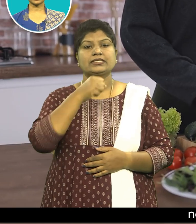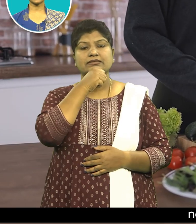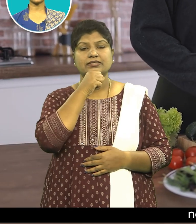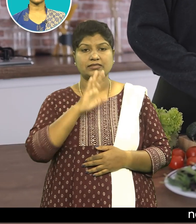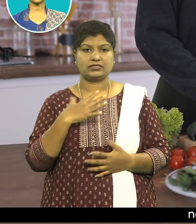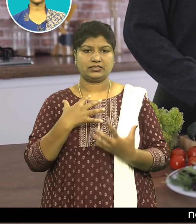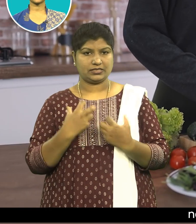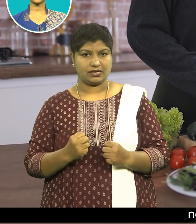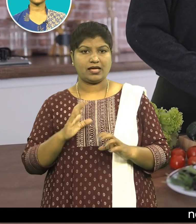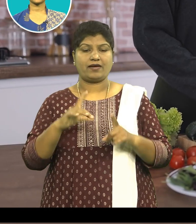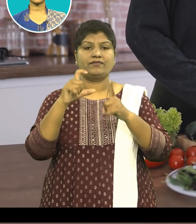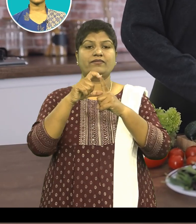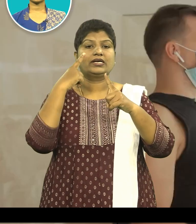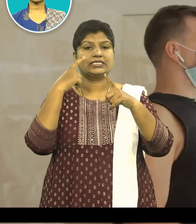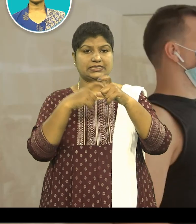a diet,